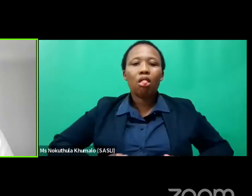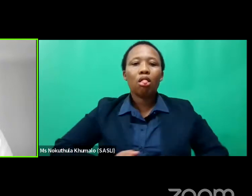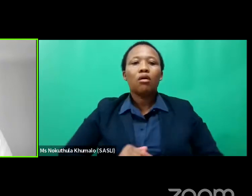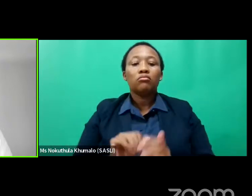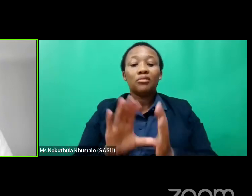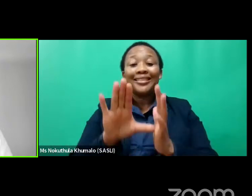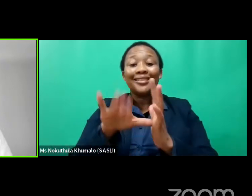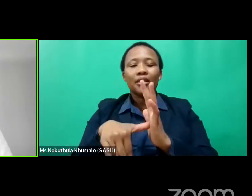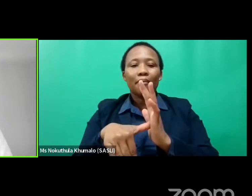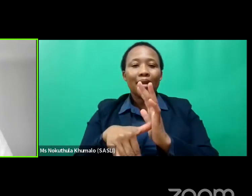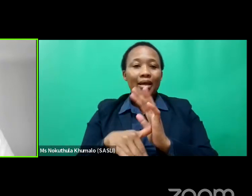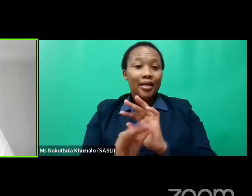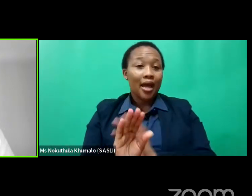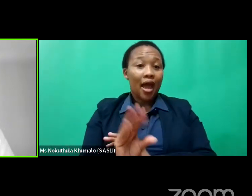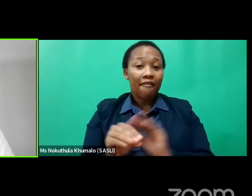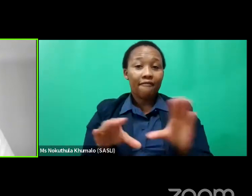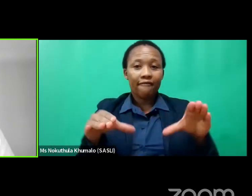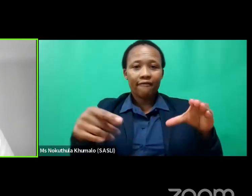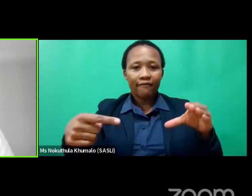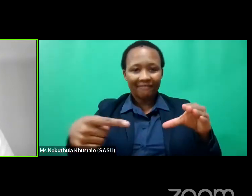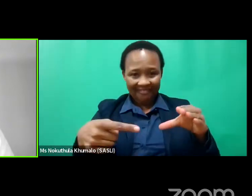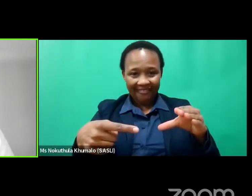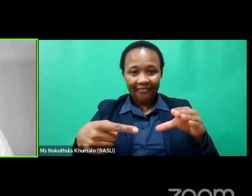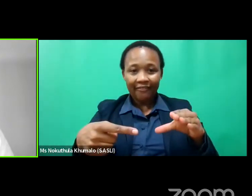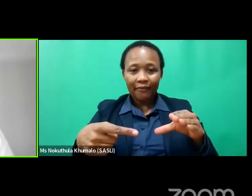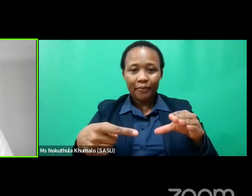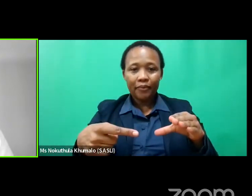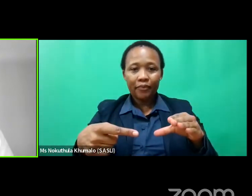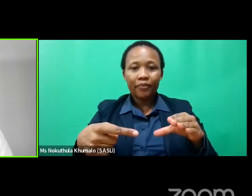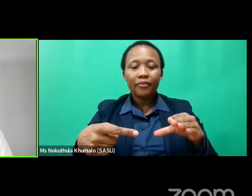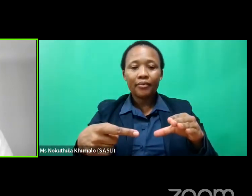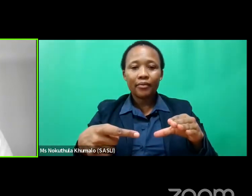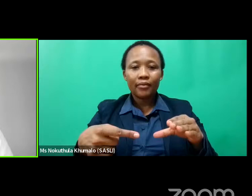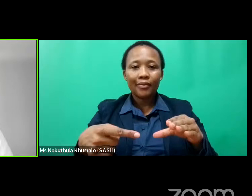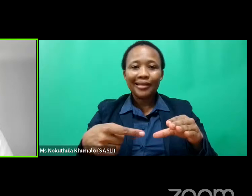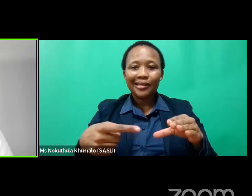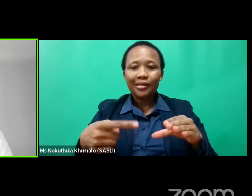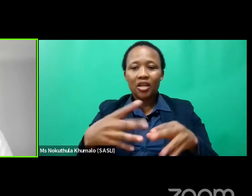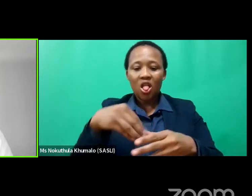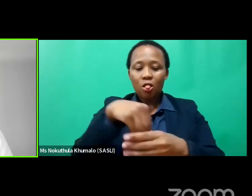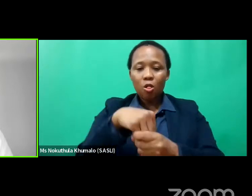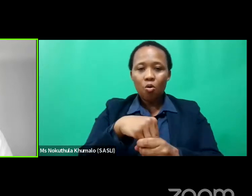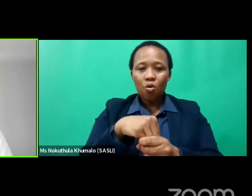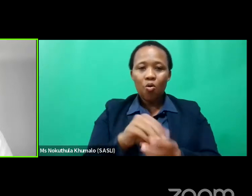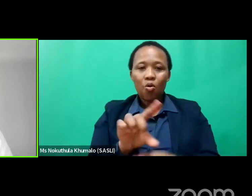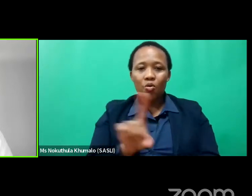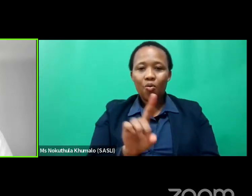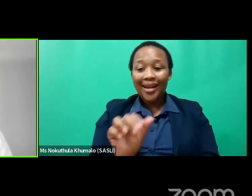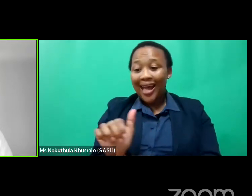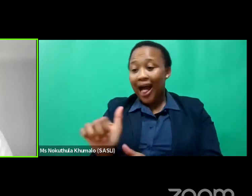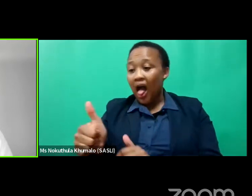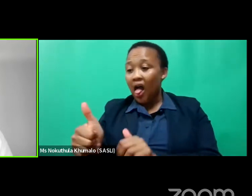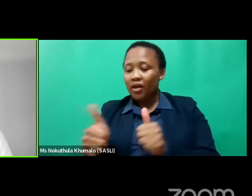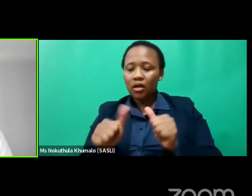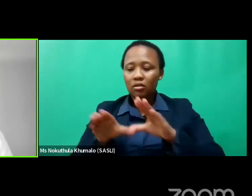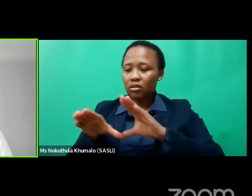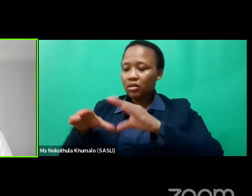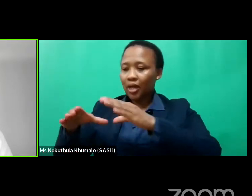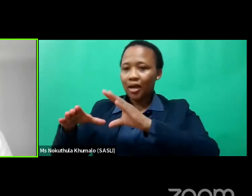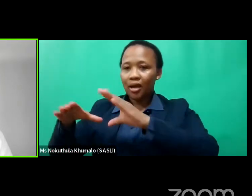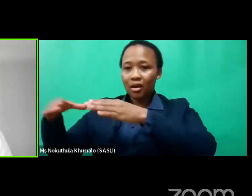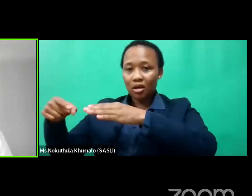their associations, in close cooperation with other sectors of the